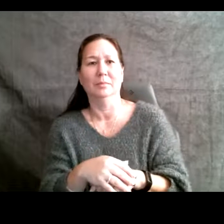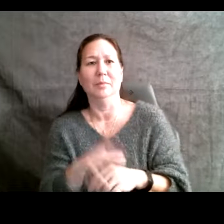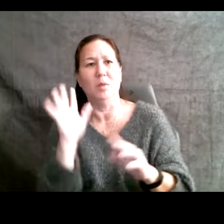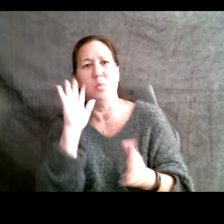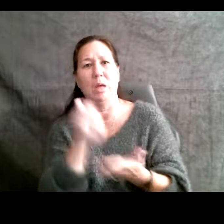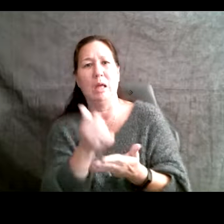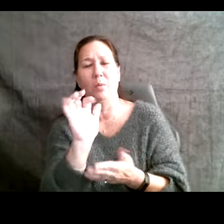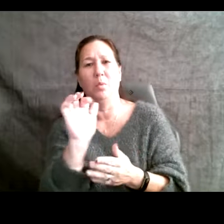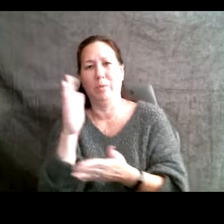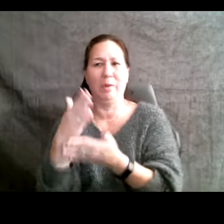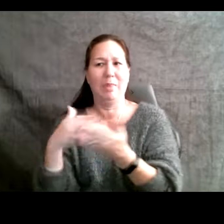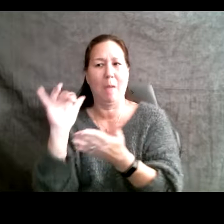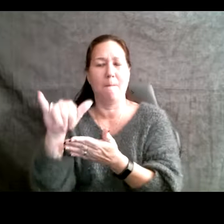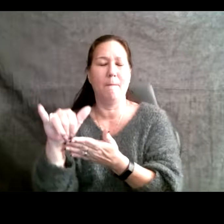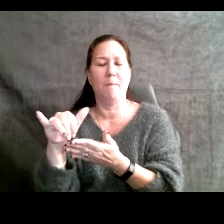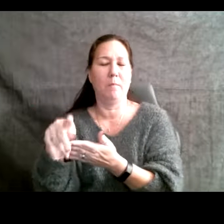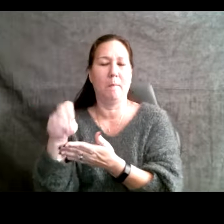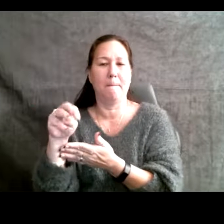Okay.